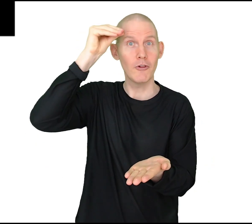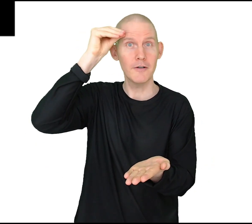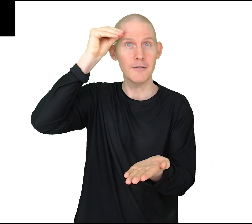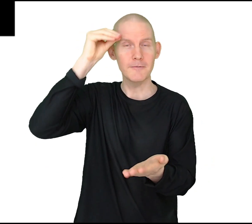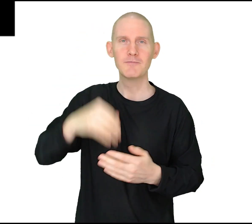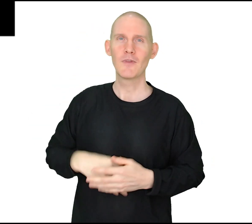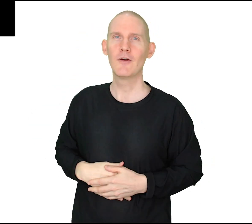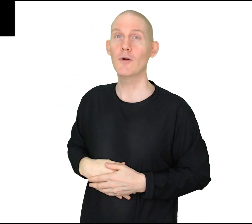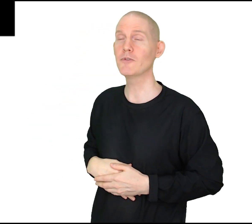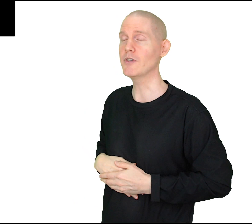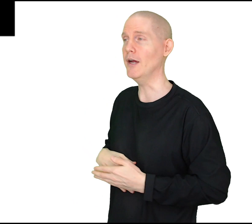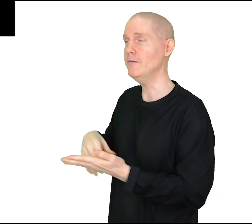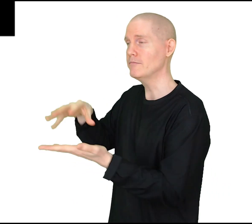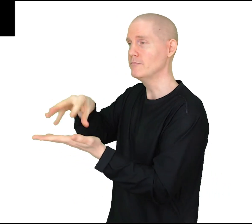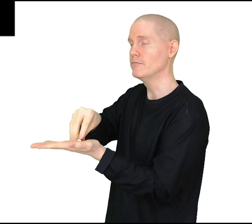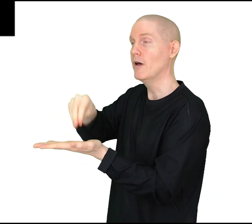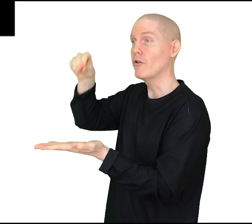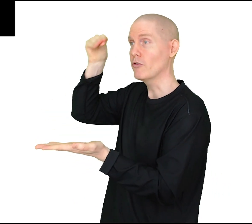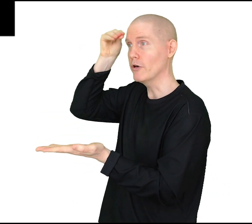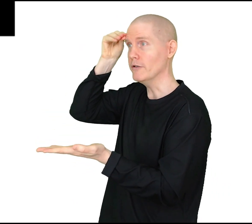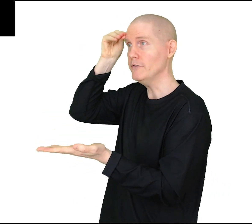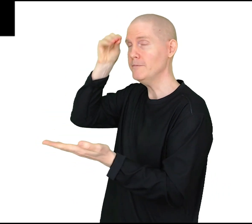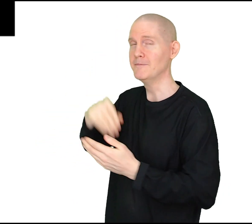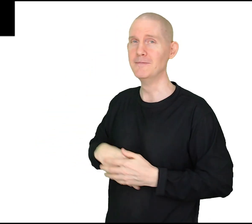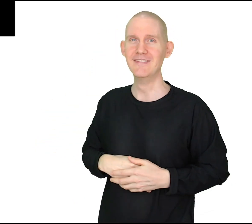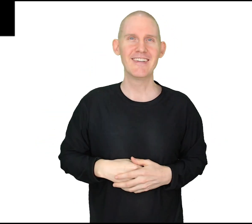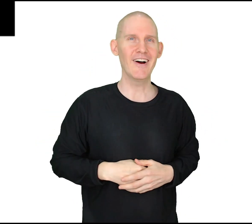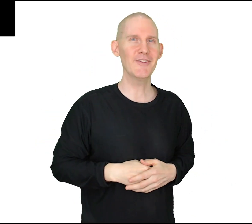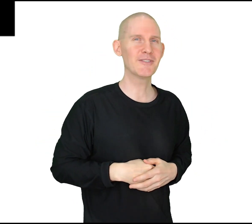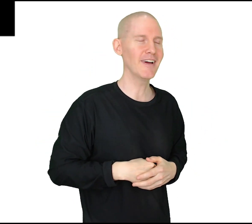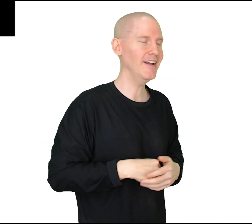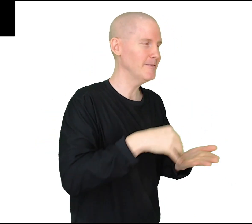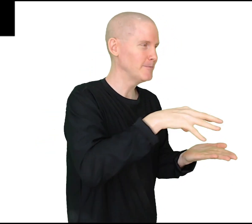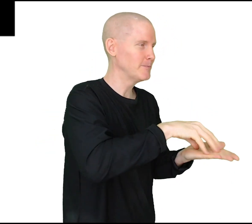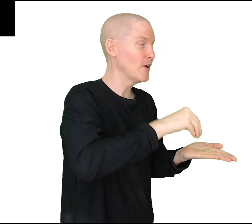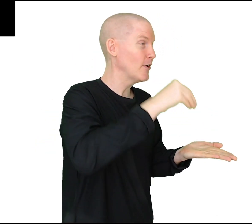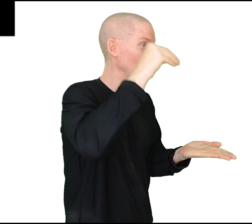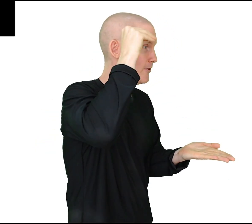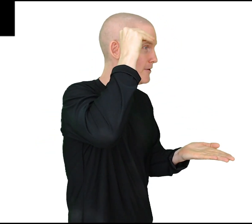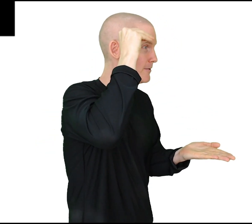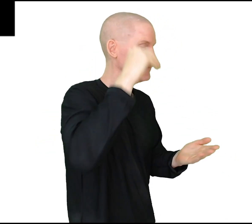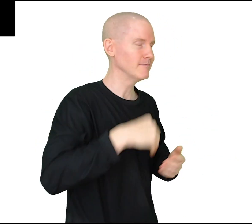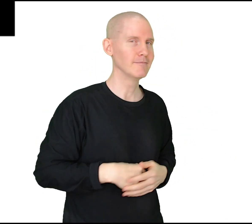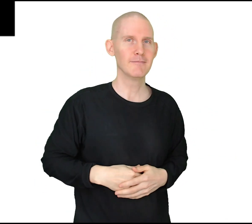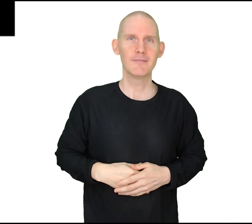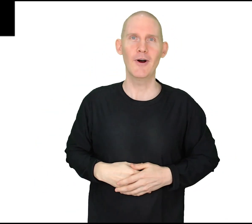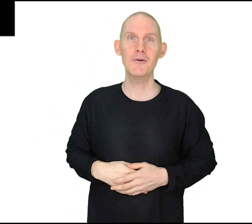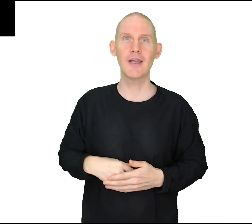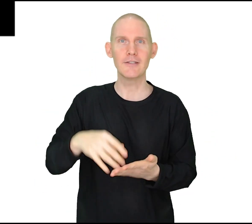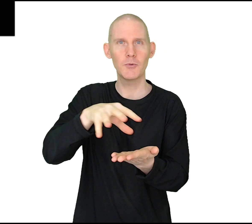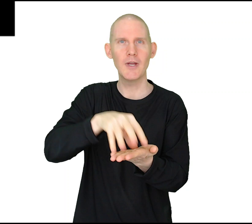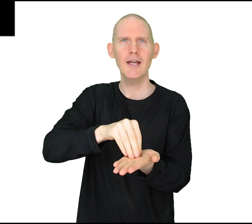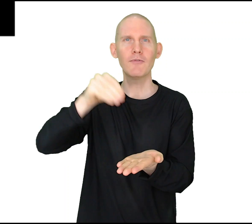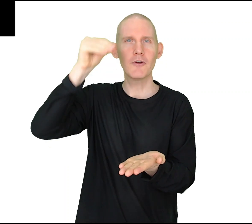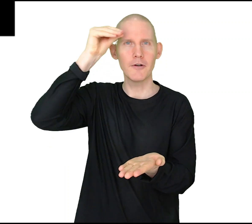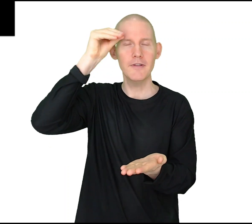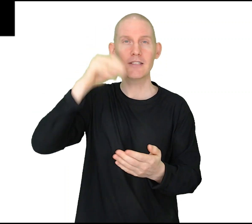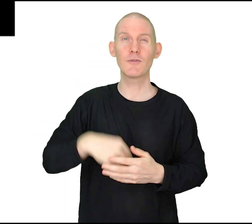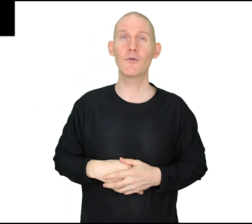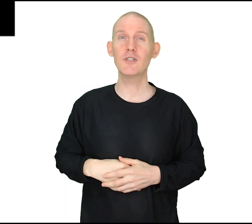Learn. From the side, learn. Other side, learn. Okay, so we have learn. That's the first part.